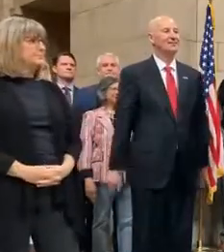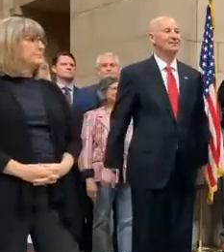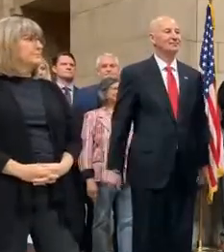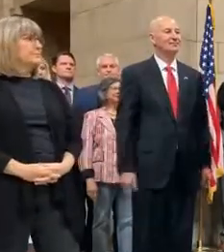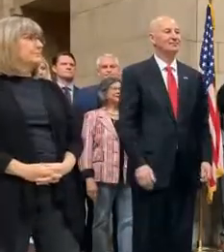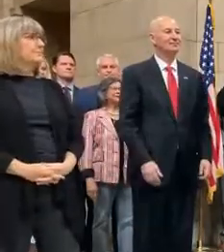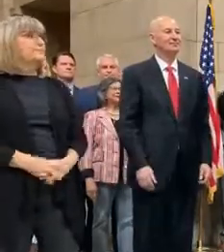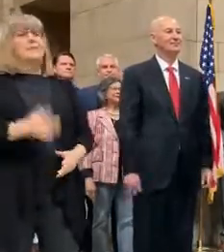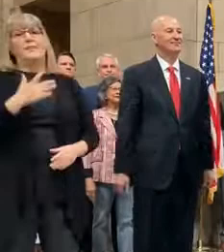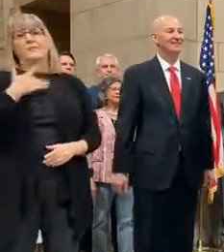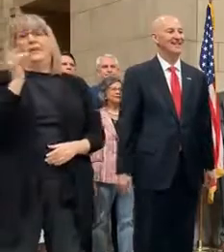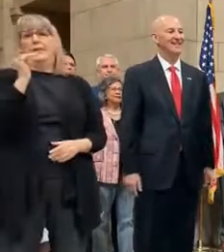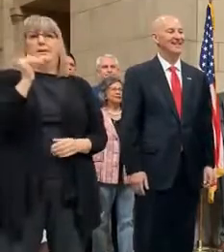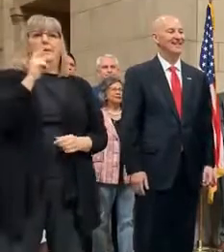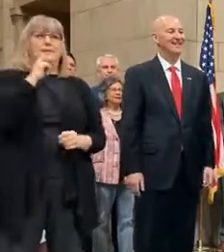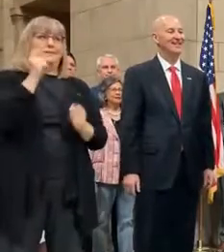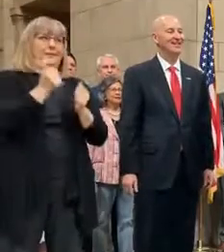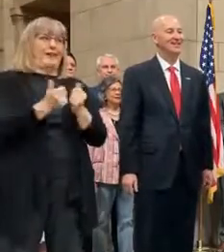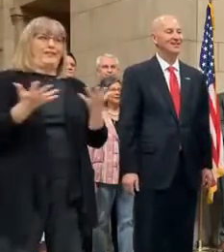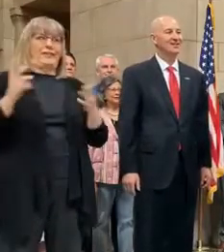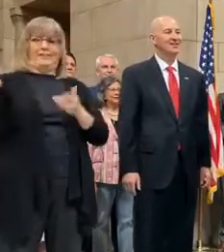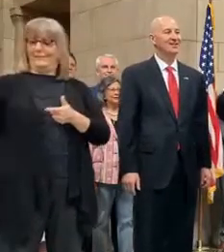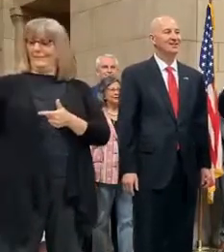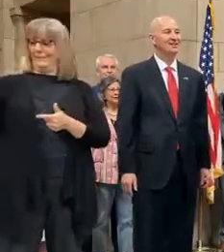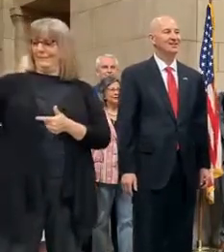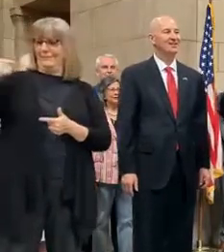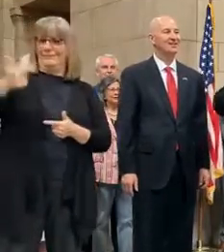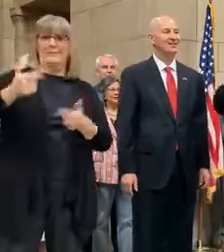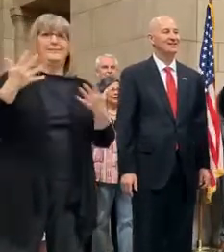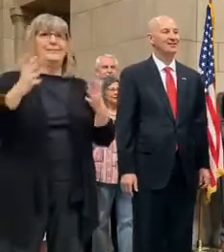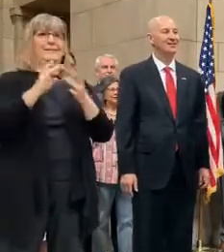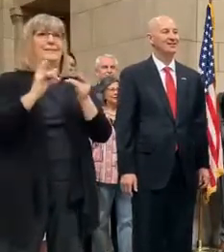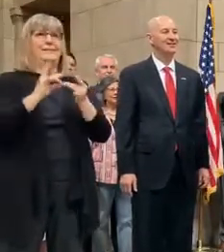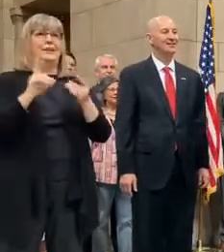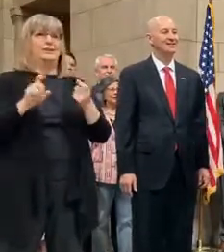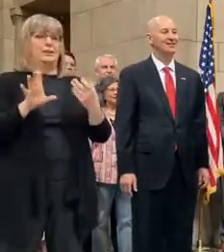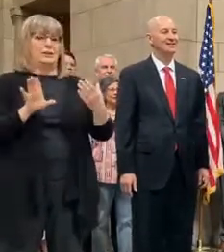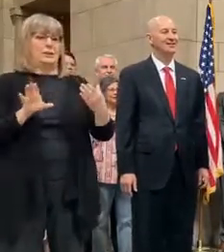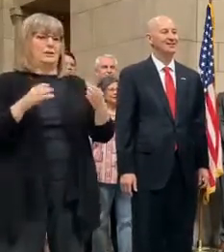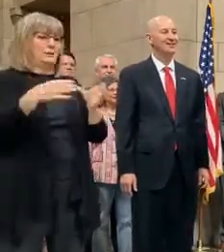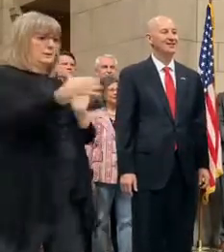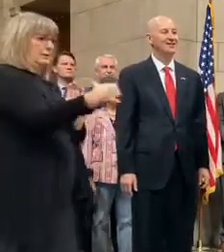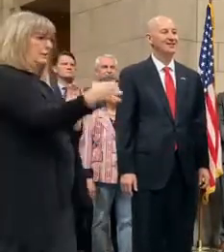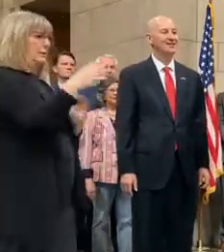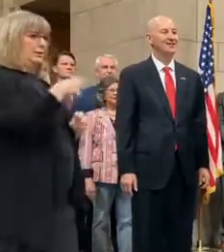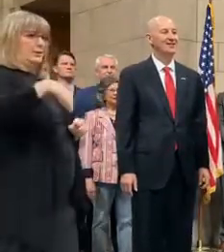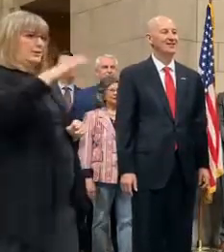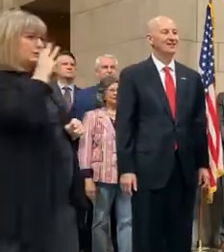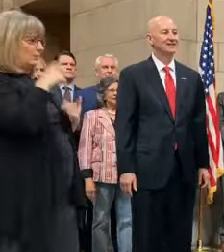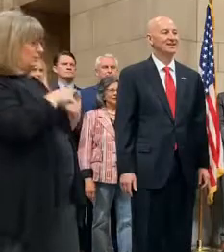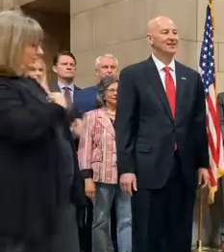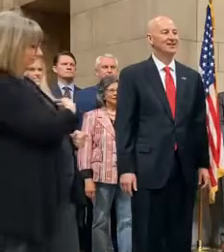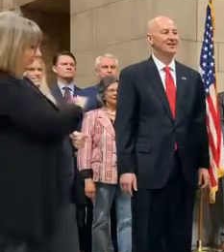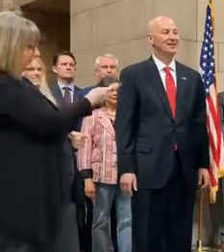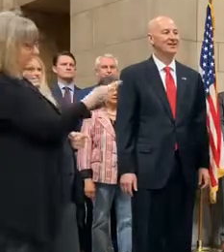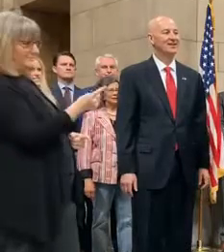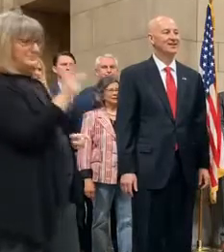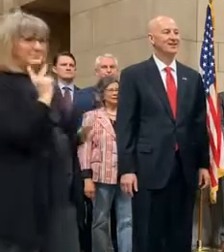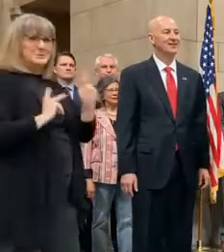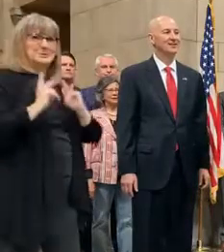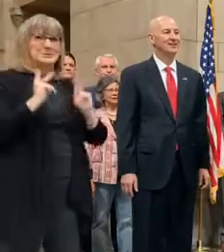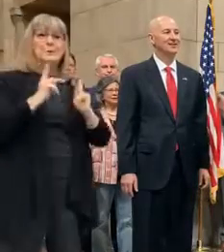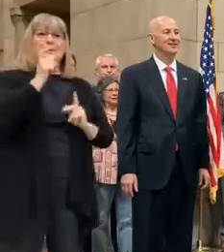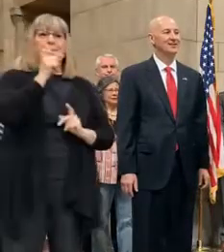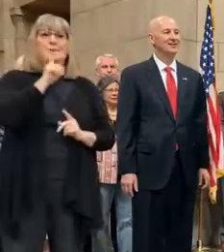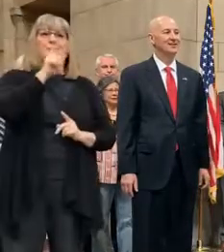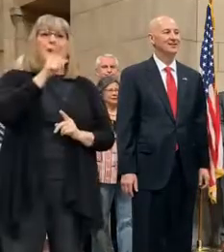So I kind of feel like everything's been said, and I really think the podium should be turned around and we should be talking to this group of leaders behind us